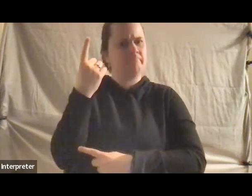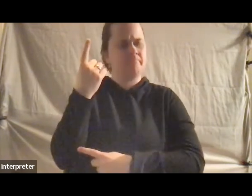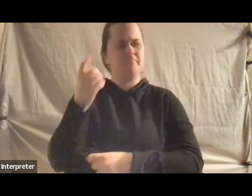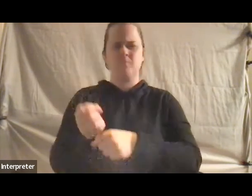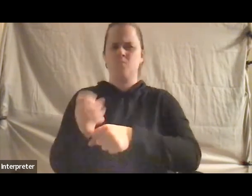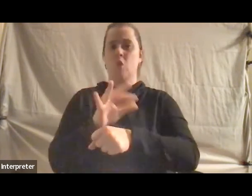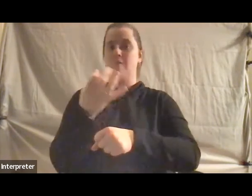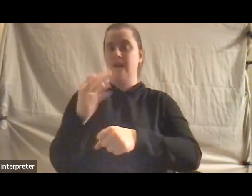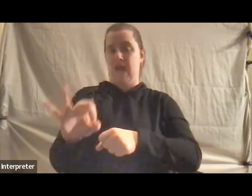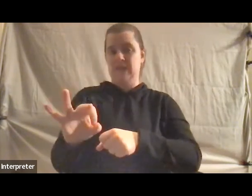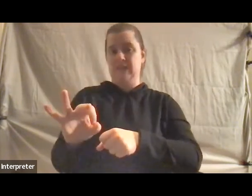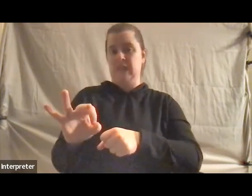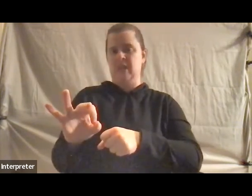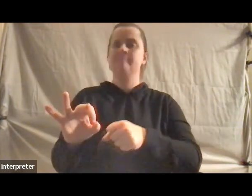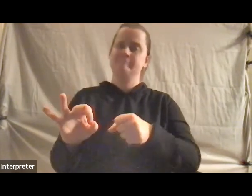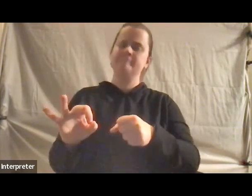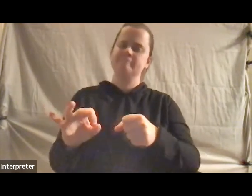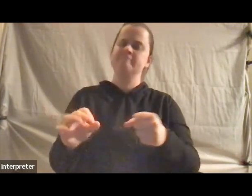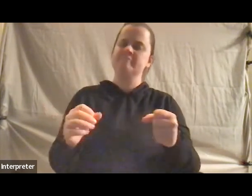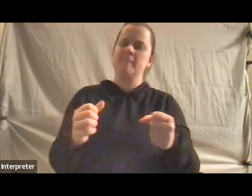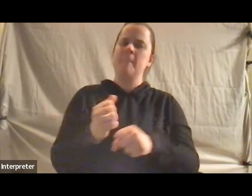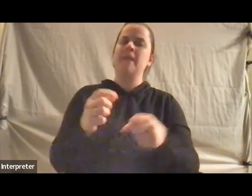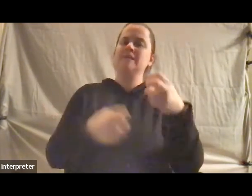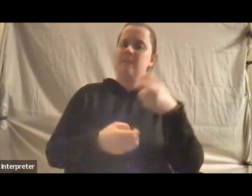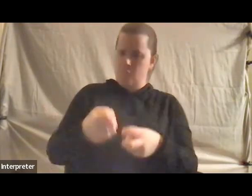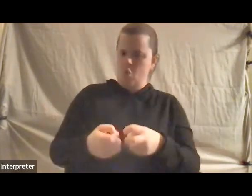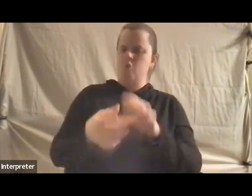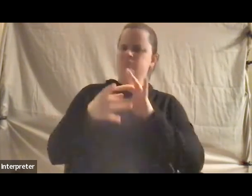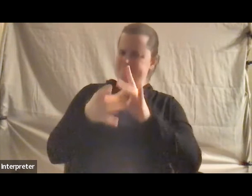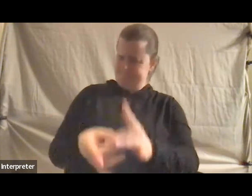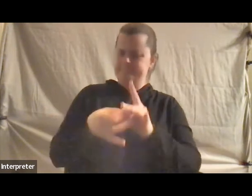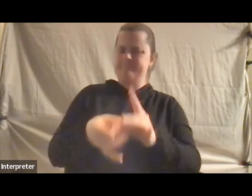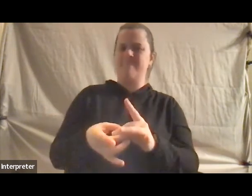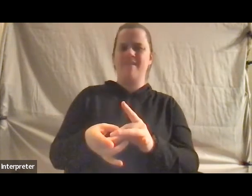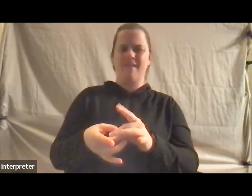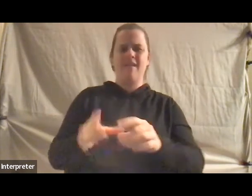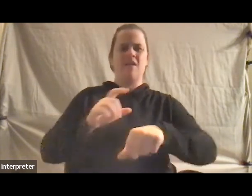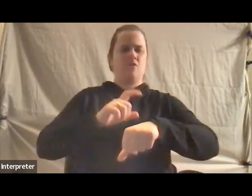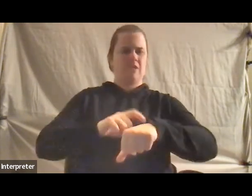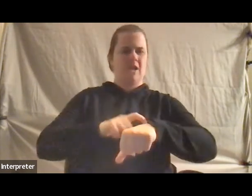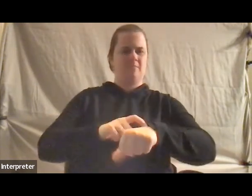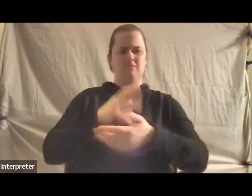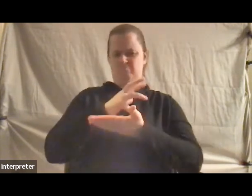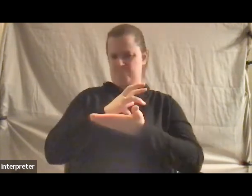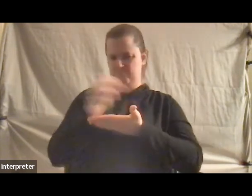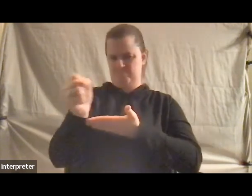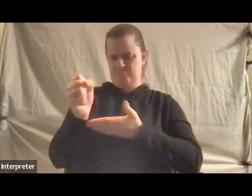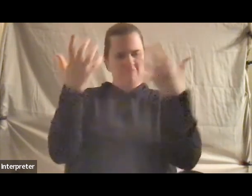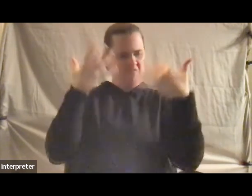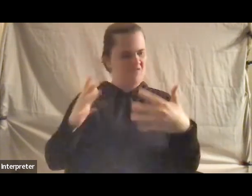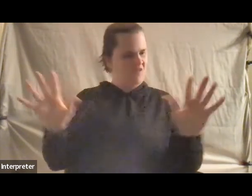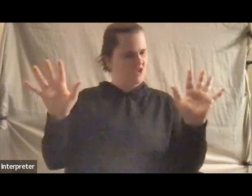have initially made it difficult for us to stay connected, those times have passed.